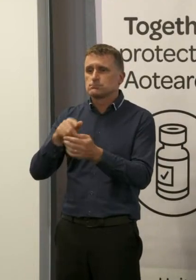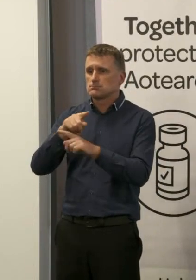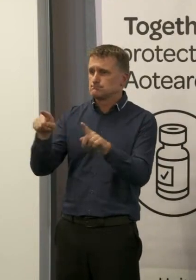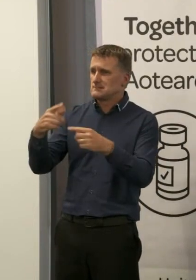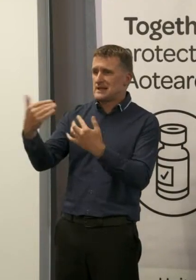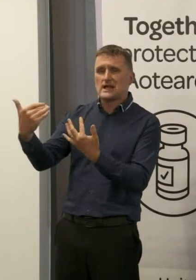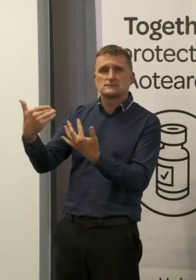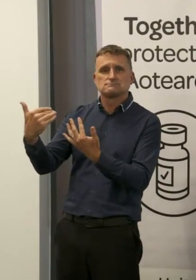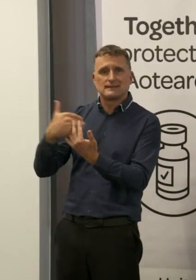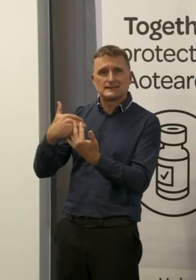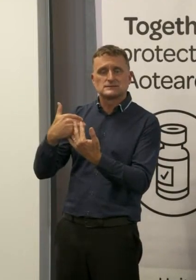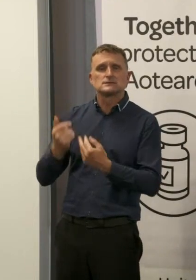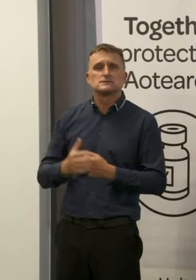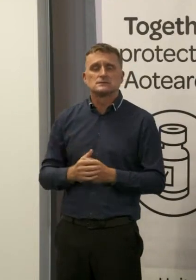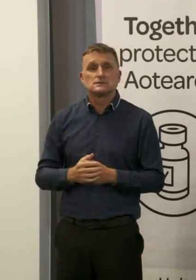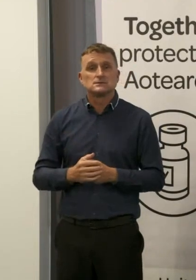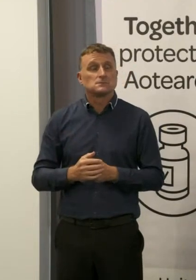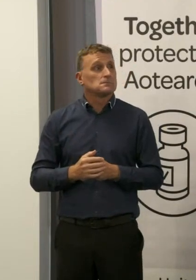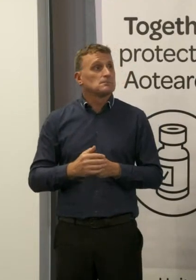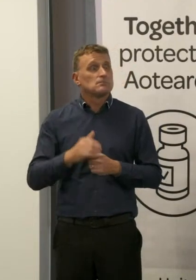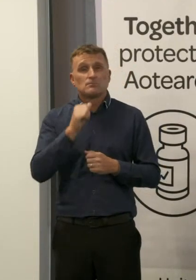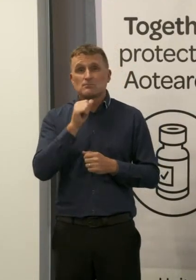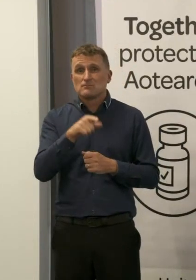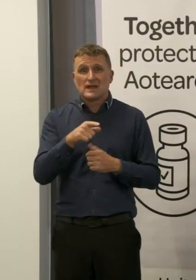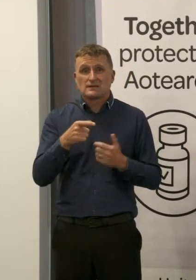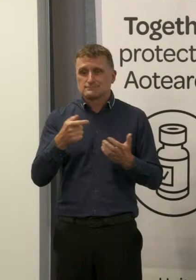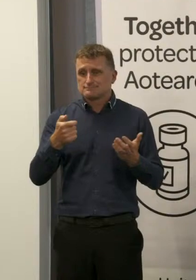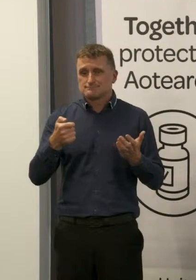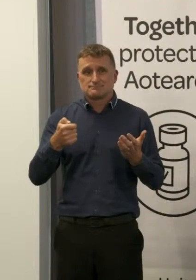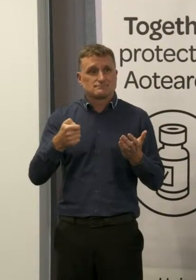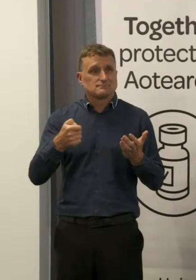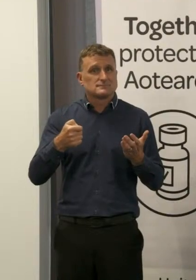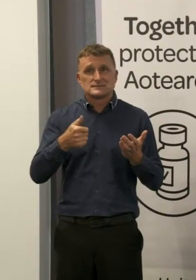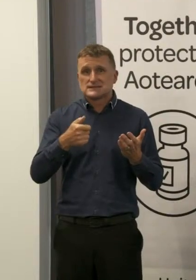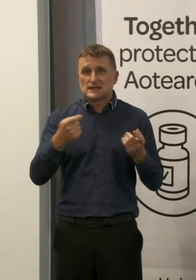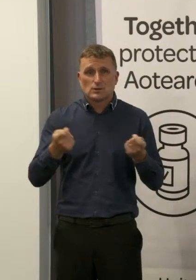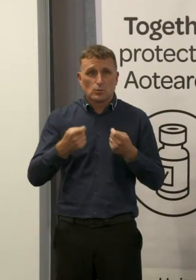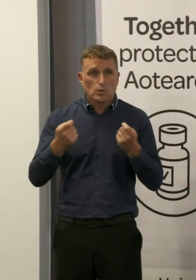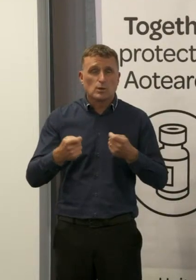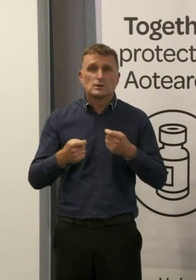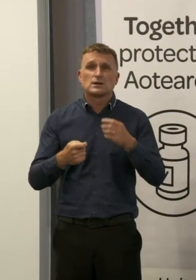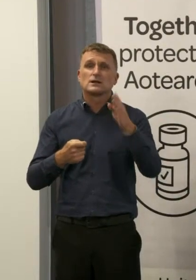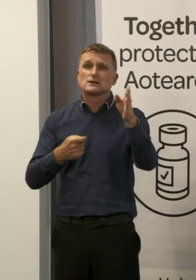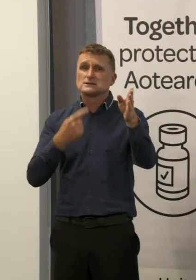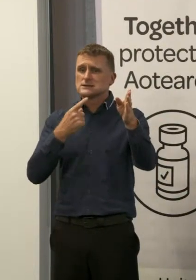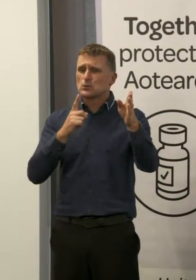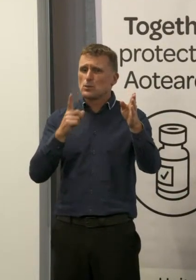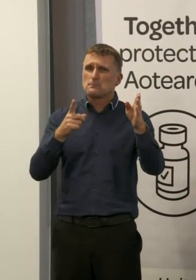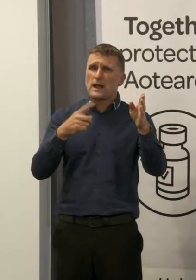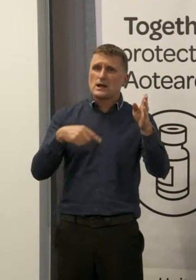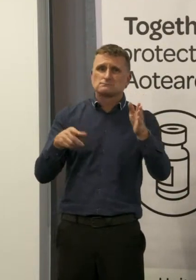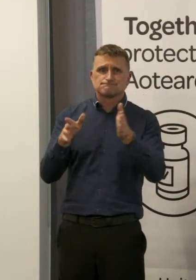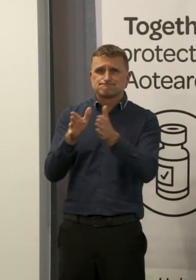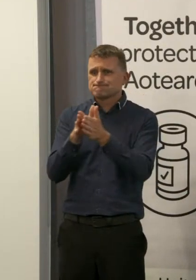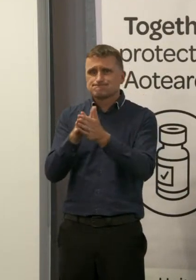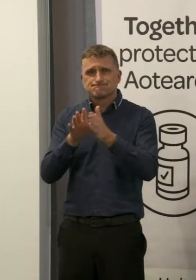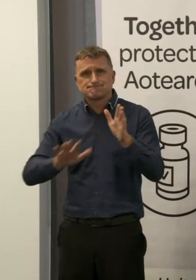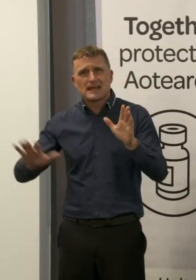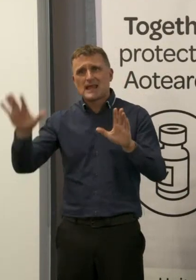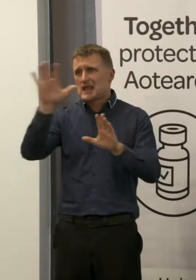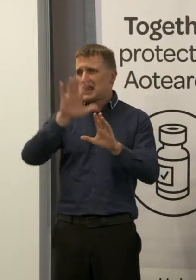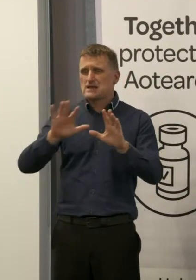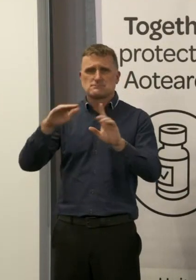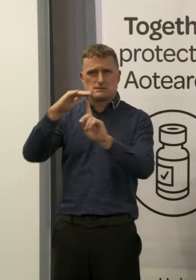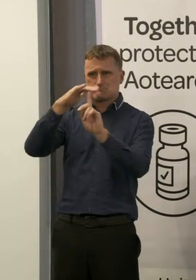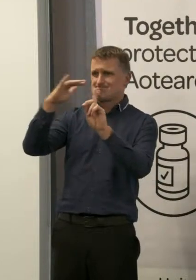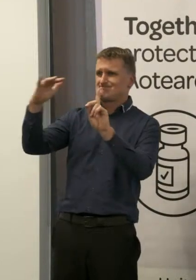tech's just not going to work, or you don't have access to Like Waikato Moana and Te Aroha in remote areas, and that's